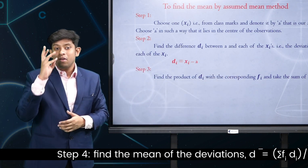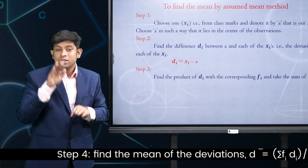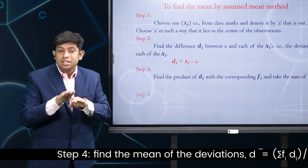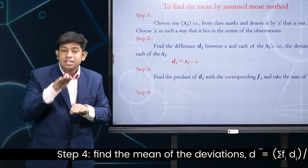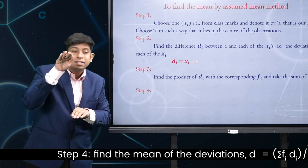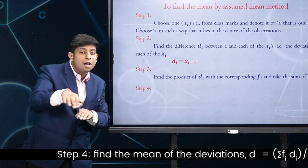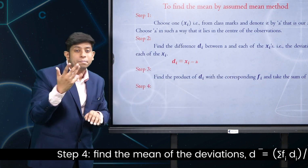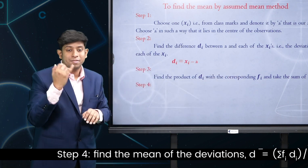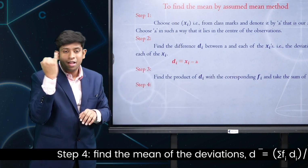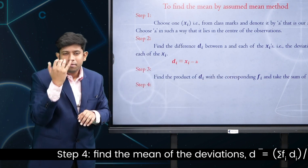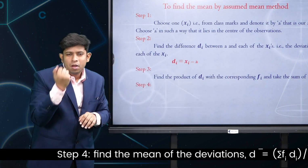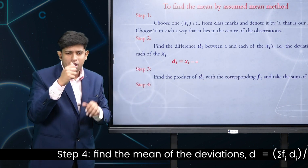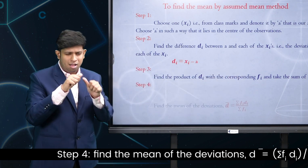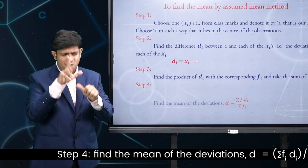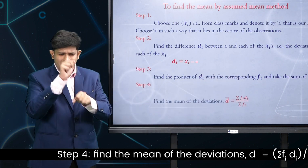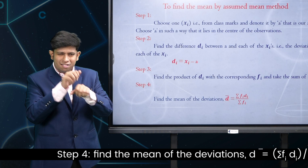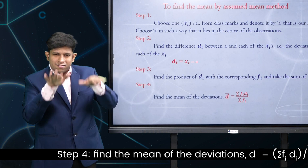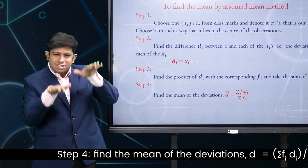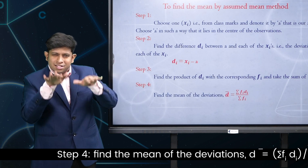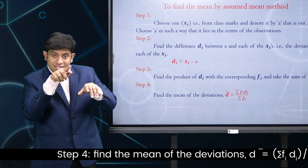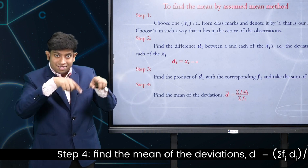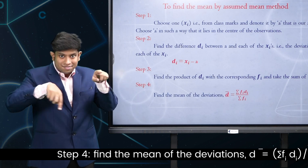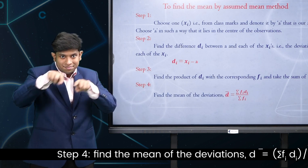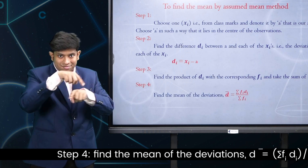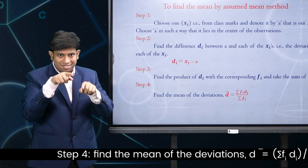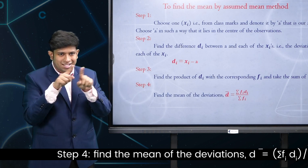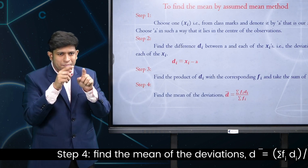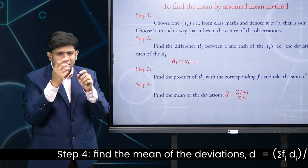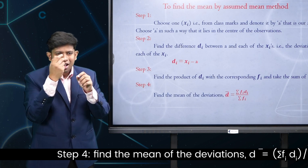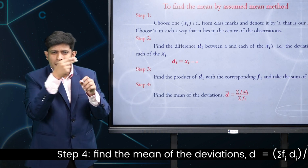Step 4. Find the mean of the deviations. D bar is equal to